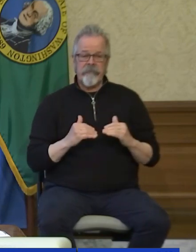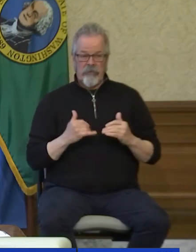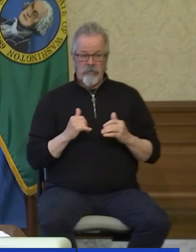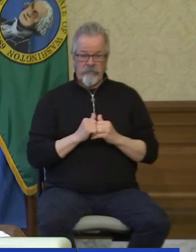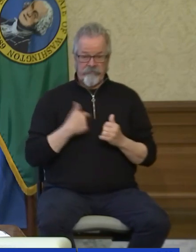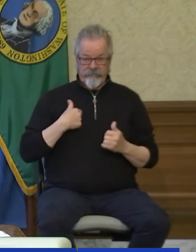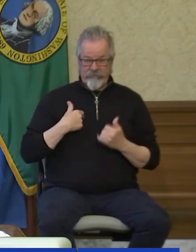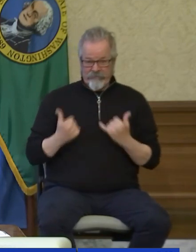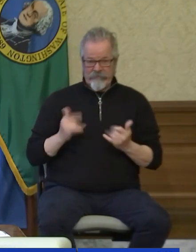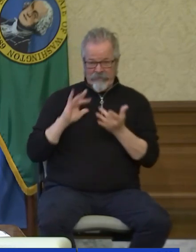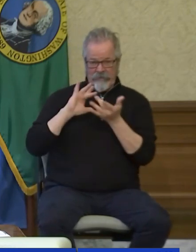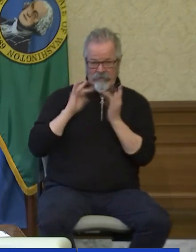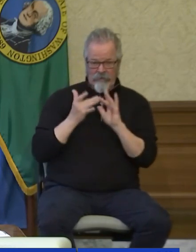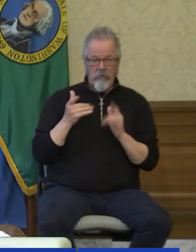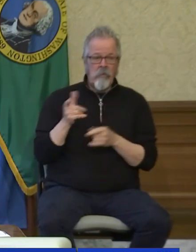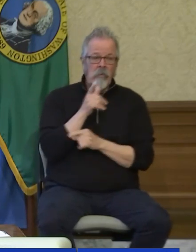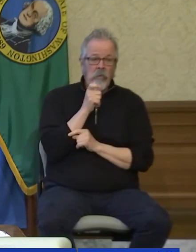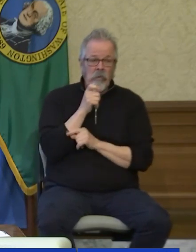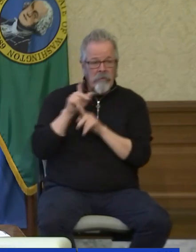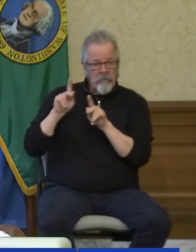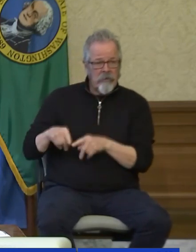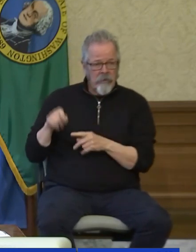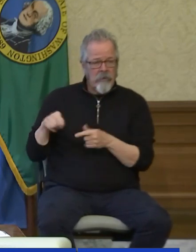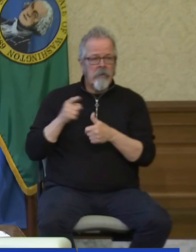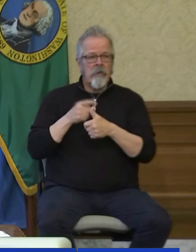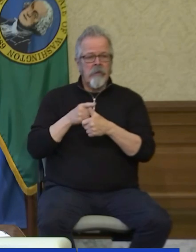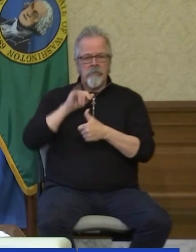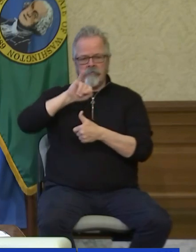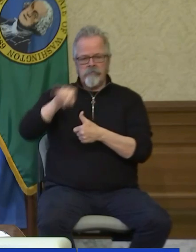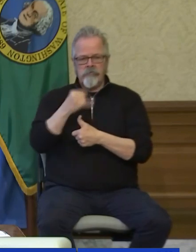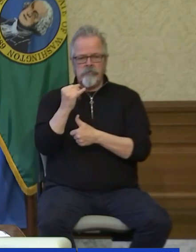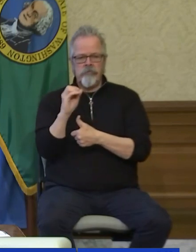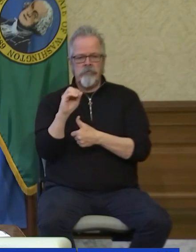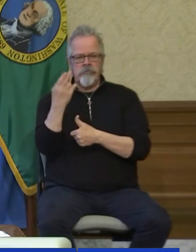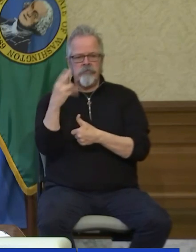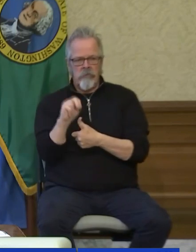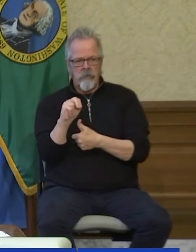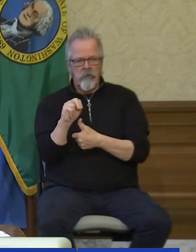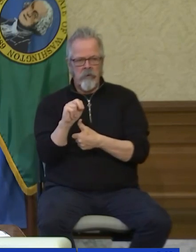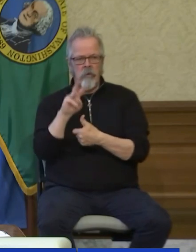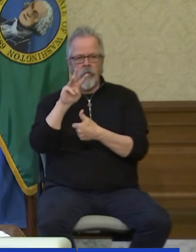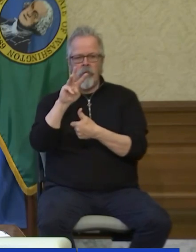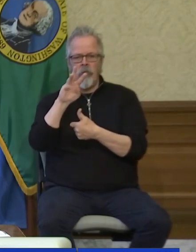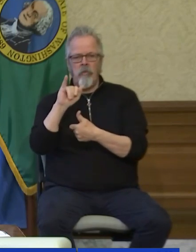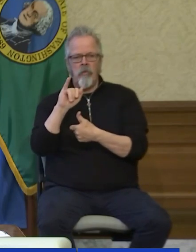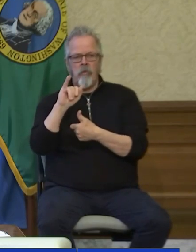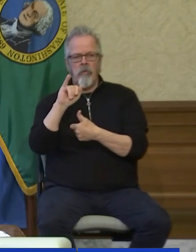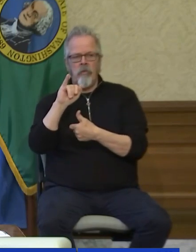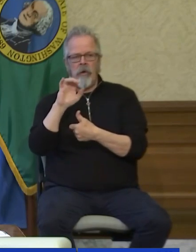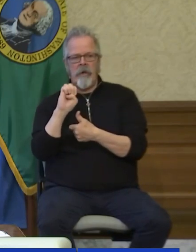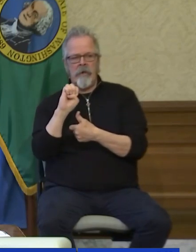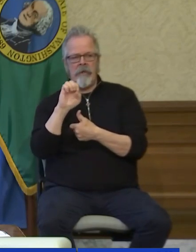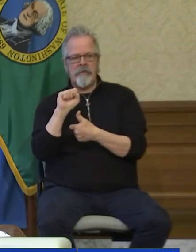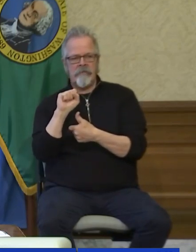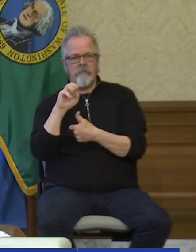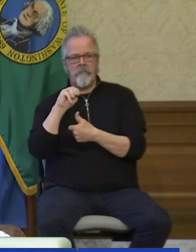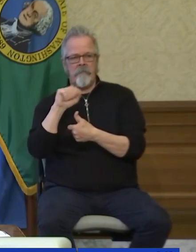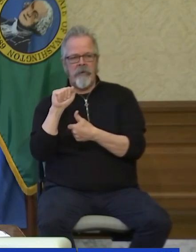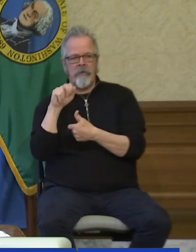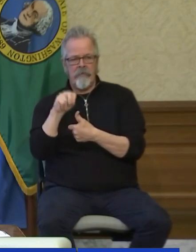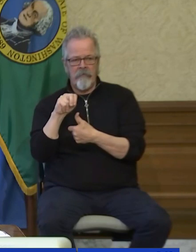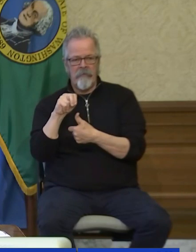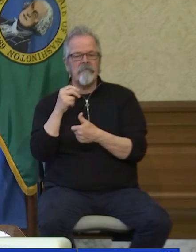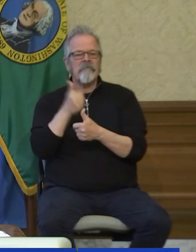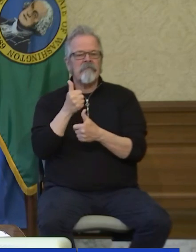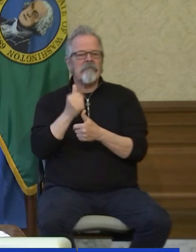healthcare response, and they will be available for questions a little later. So there are 4 phases to